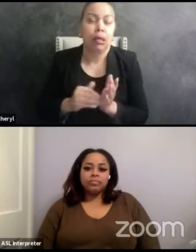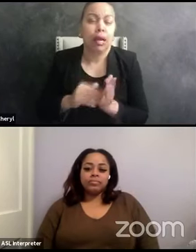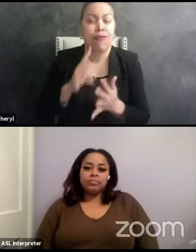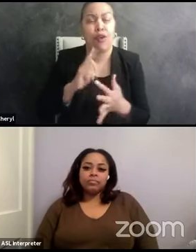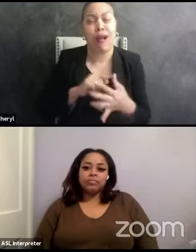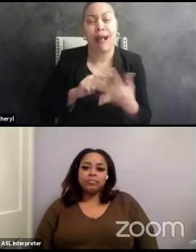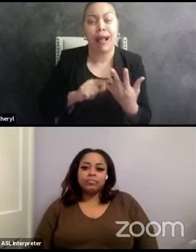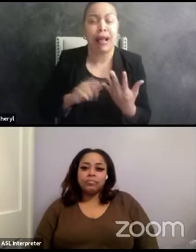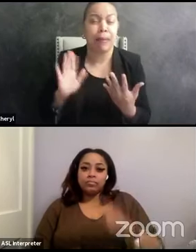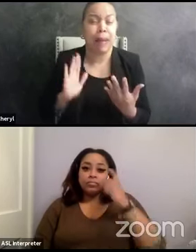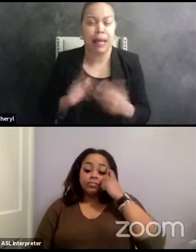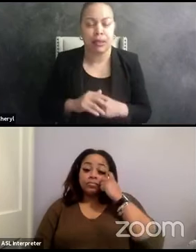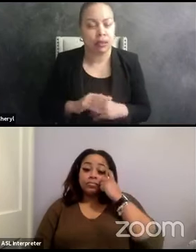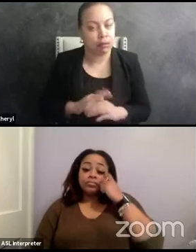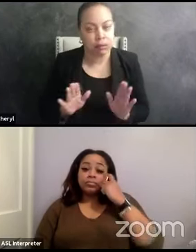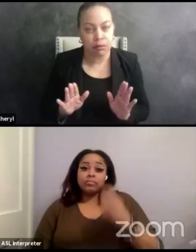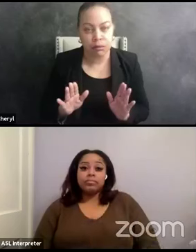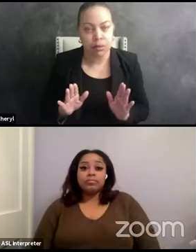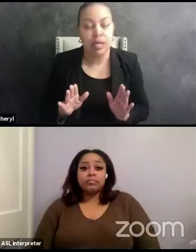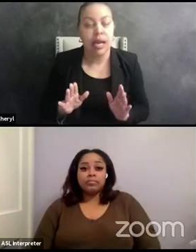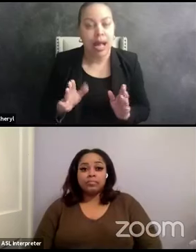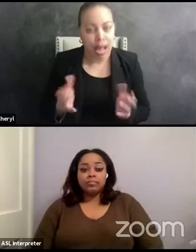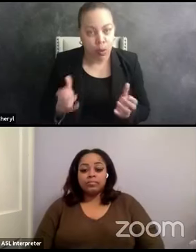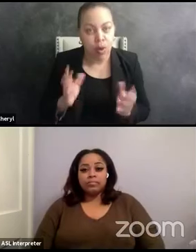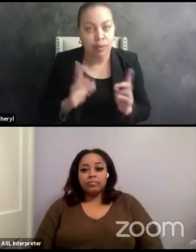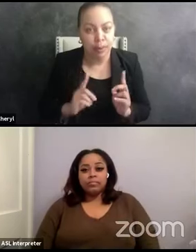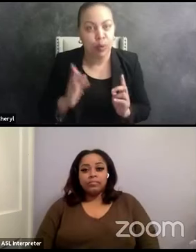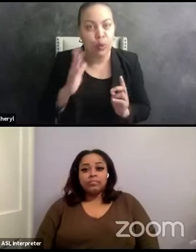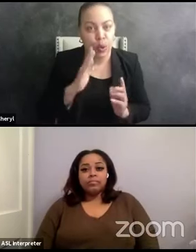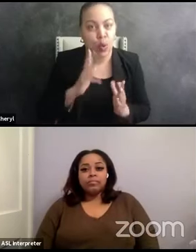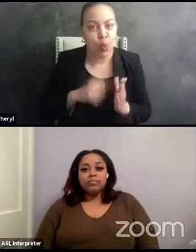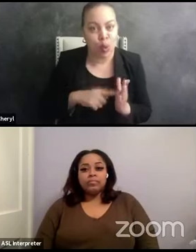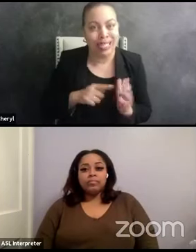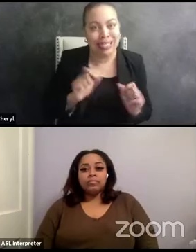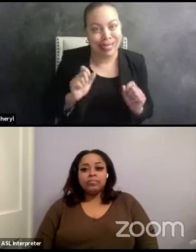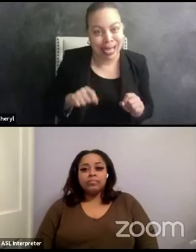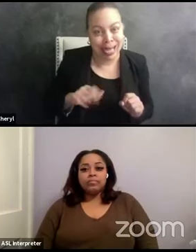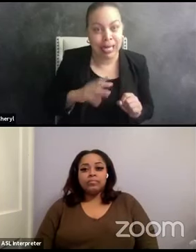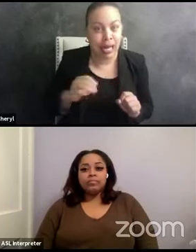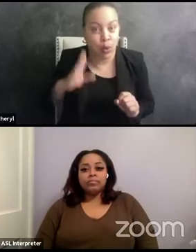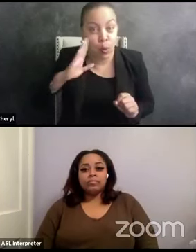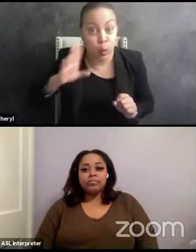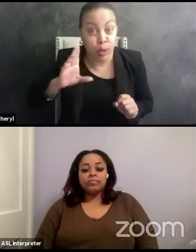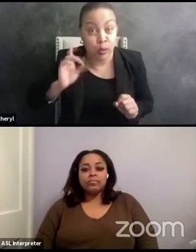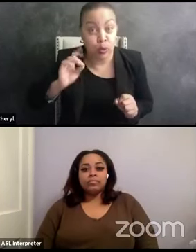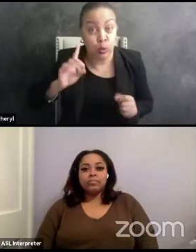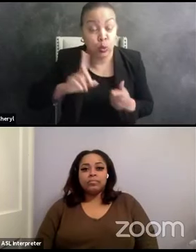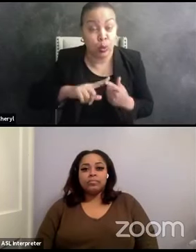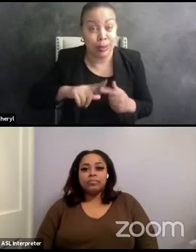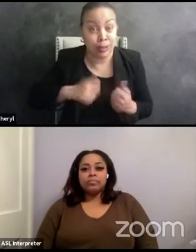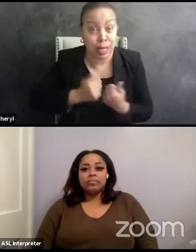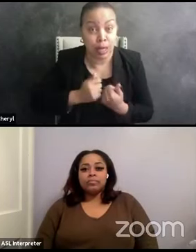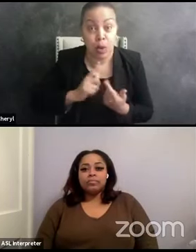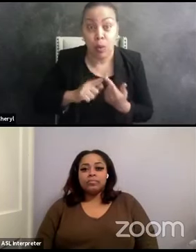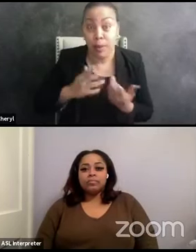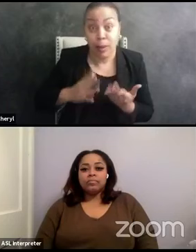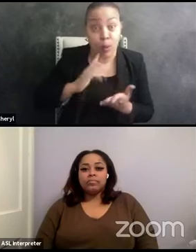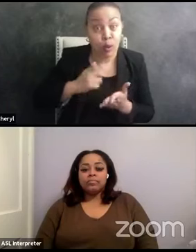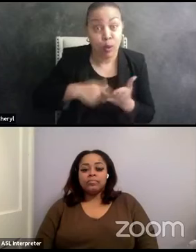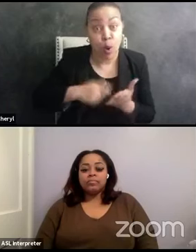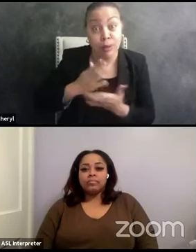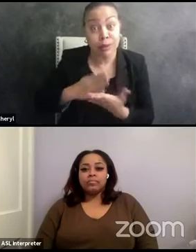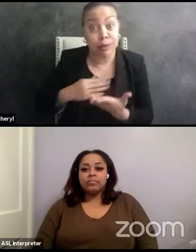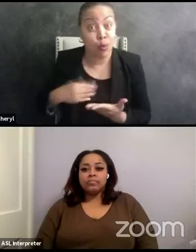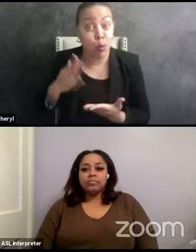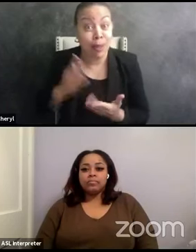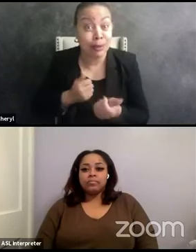is, for people to be aware of what he can and will do when the chips are down, when he feels like it might cost him some white votes, so